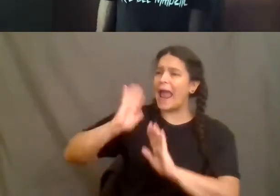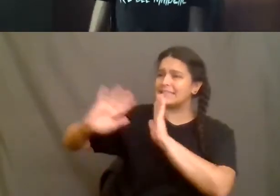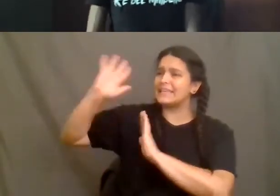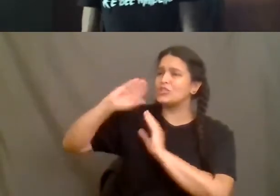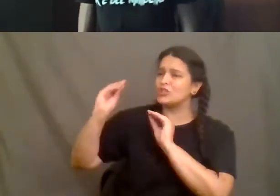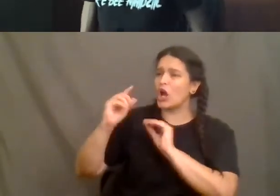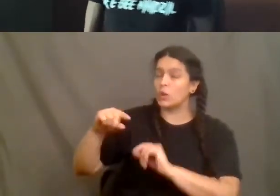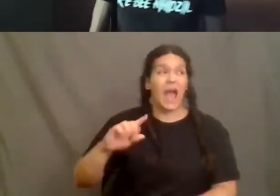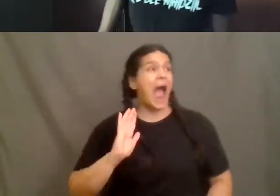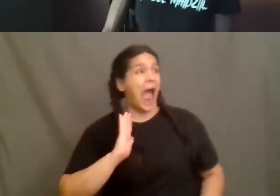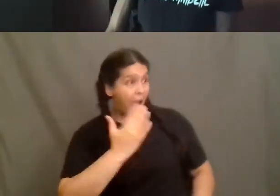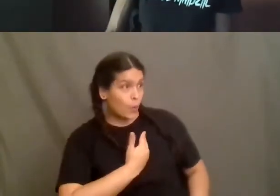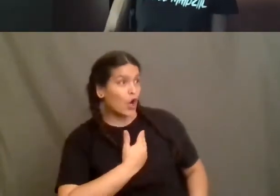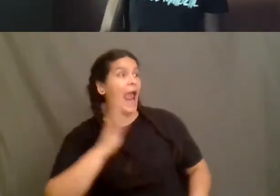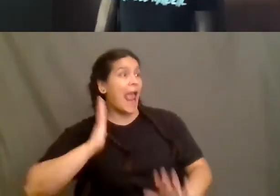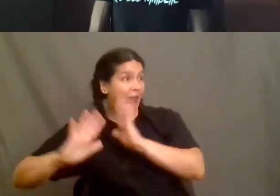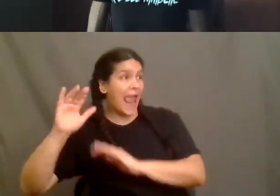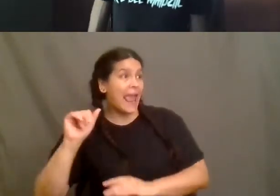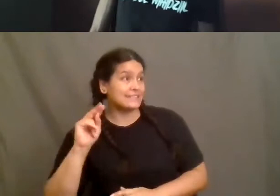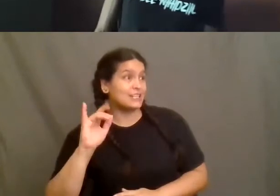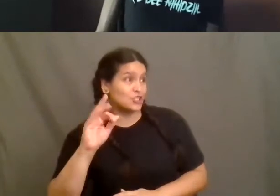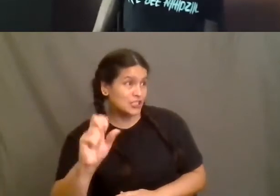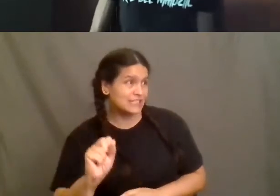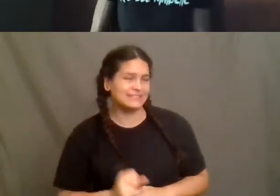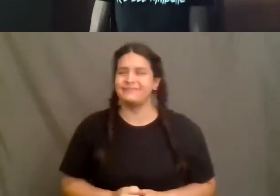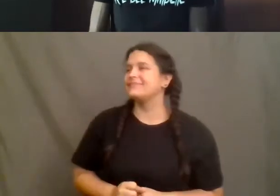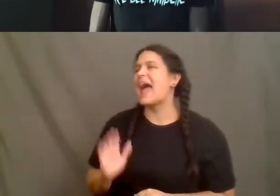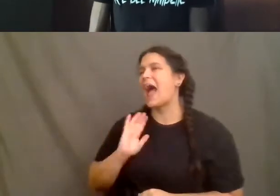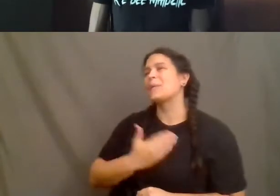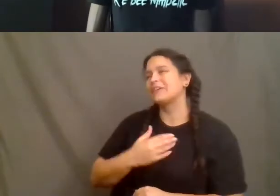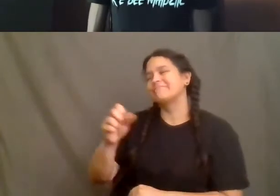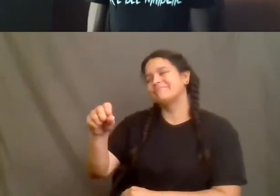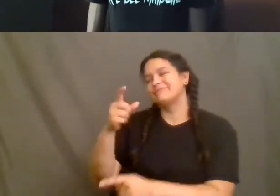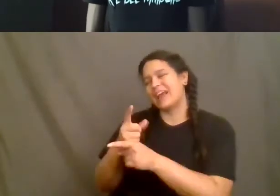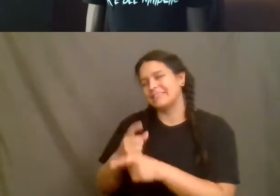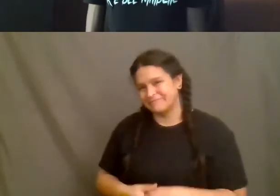our ancestors. And thank you so much for